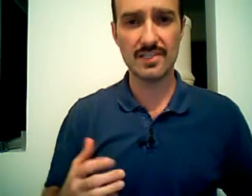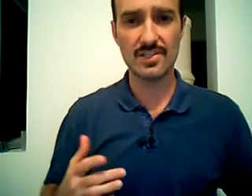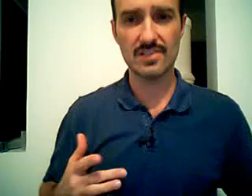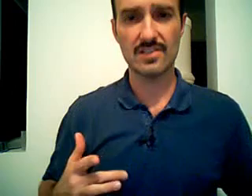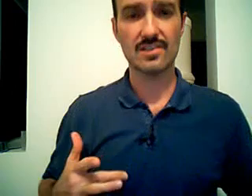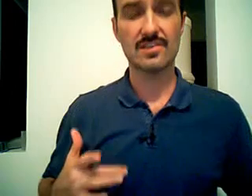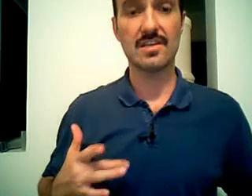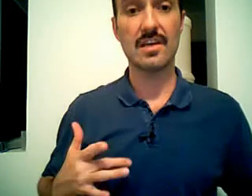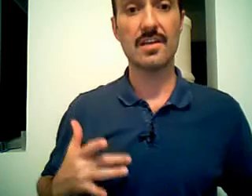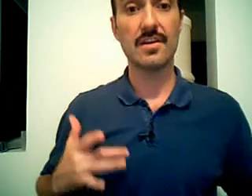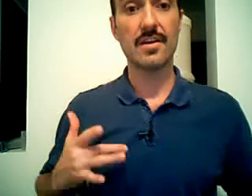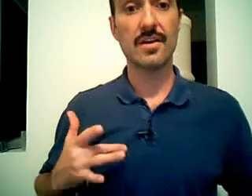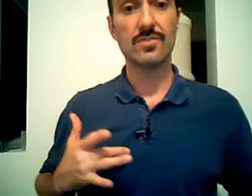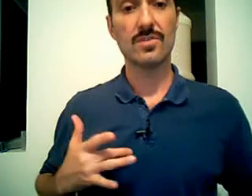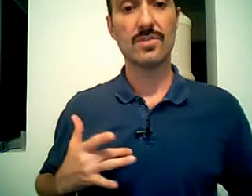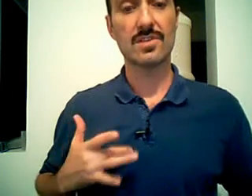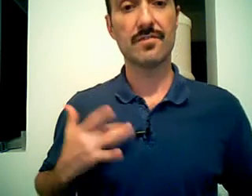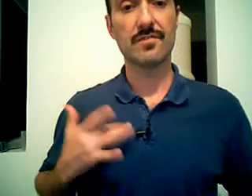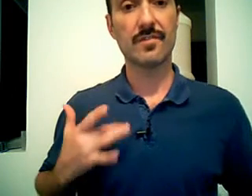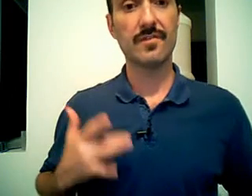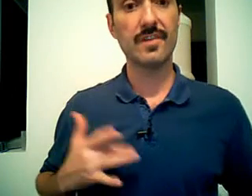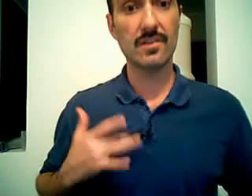just say, do the sign for feel